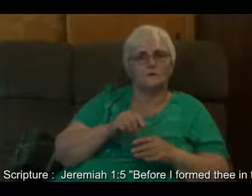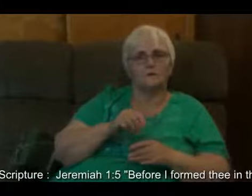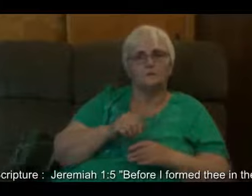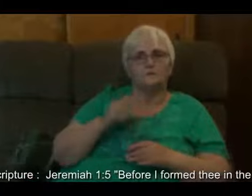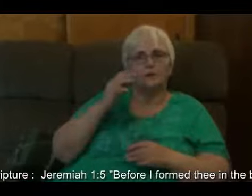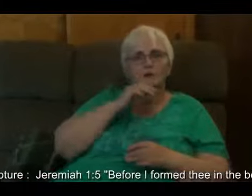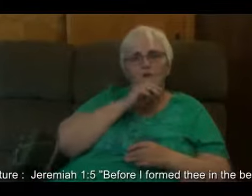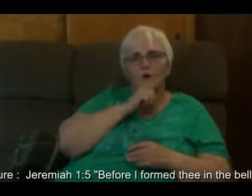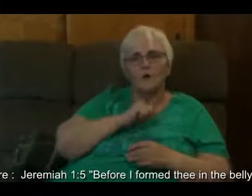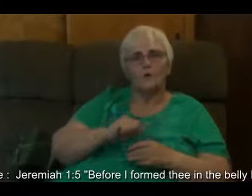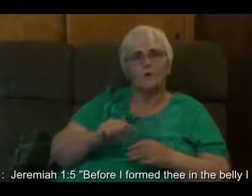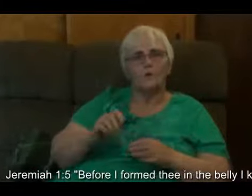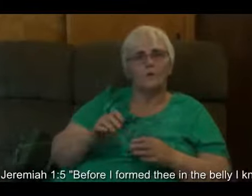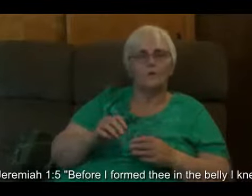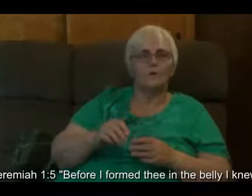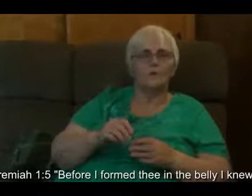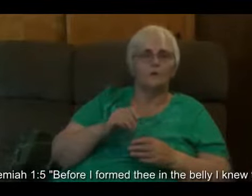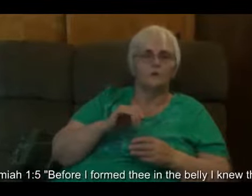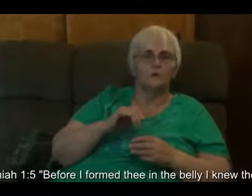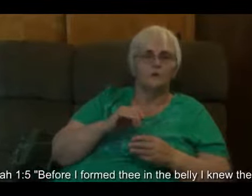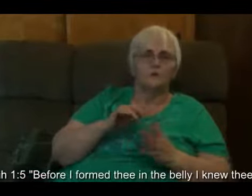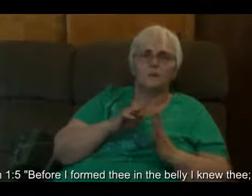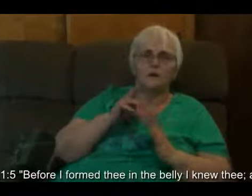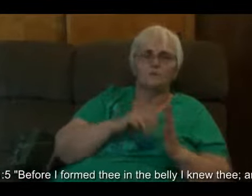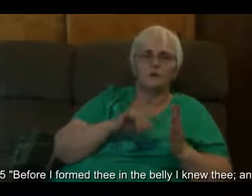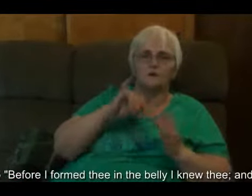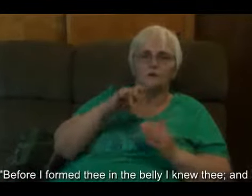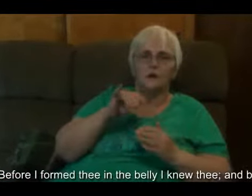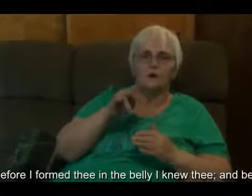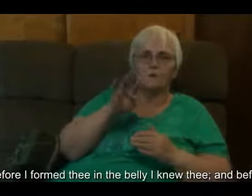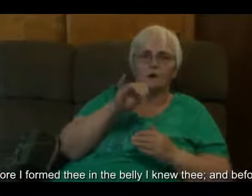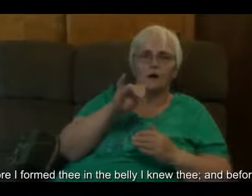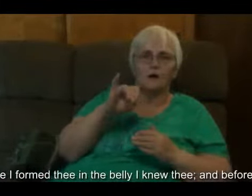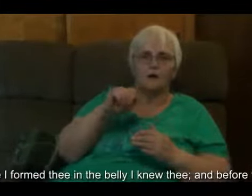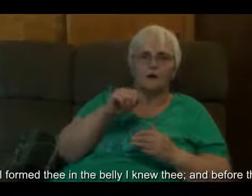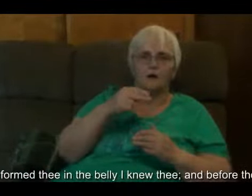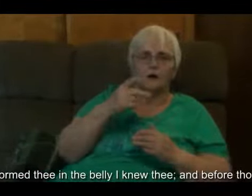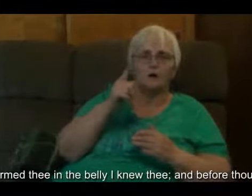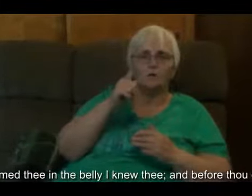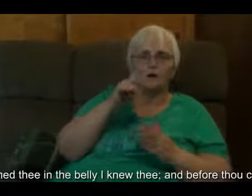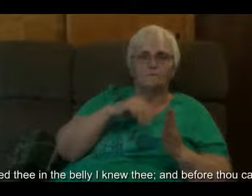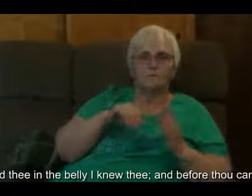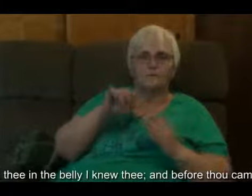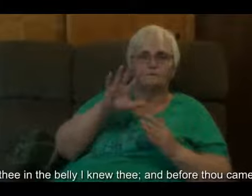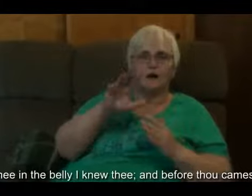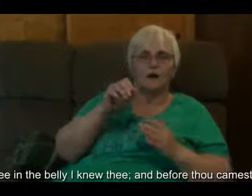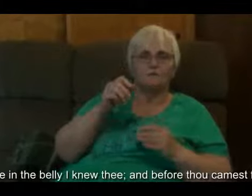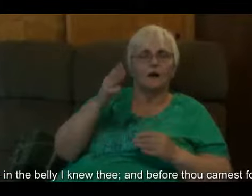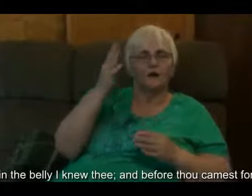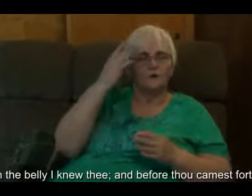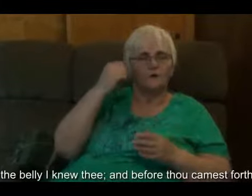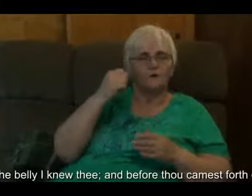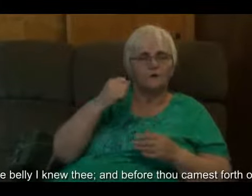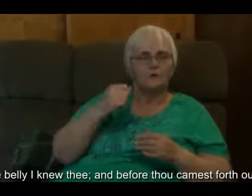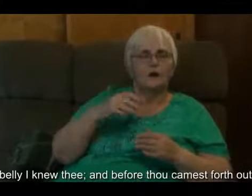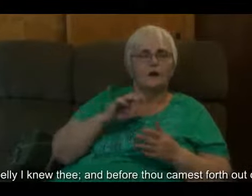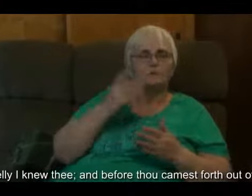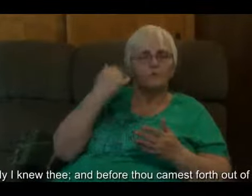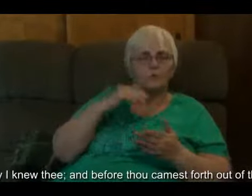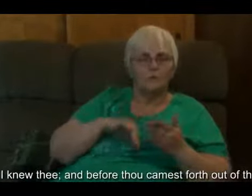the famous scripture, Jeremiah 1:5, before I formed you in the womb, I knew you. Before you were born, I sanctified you. I